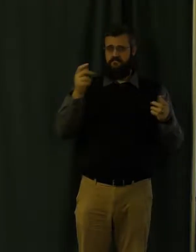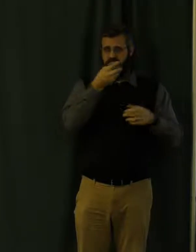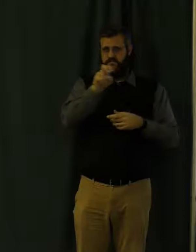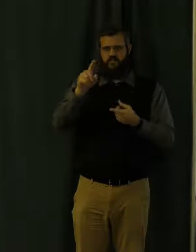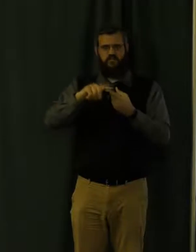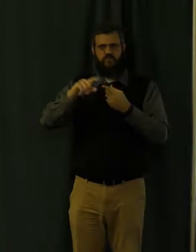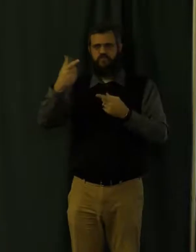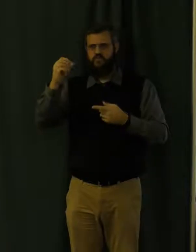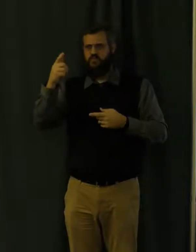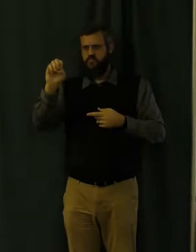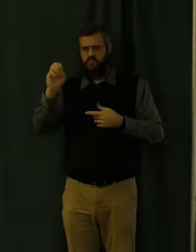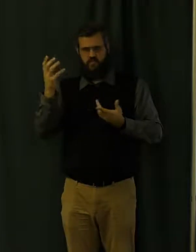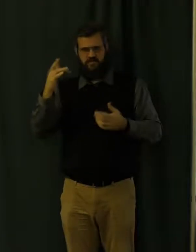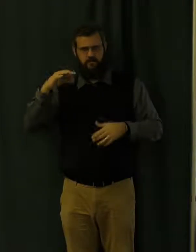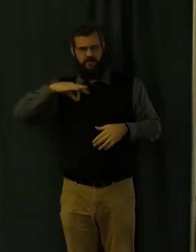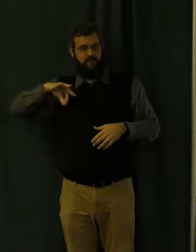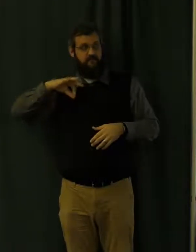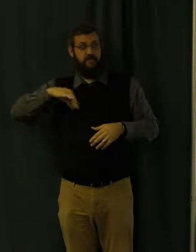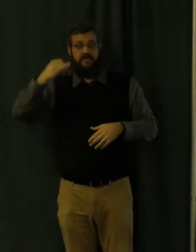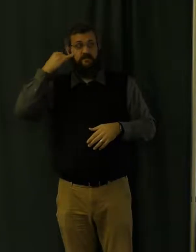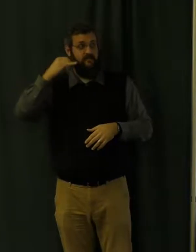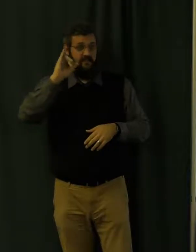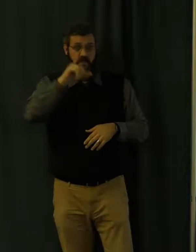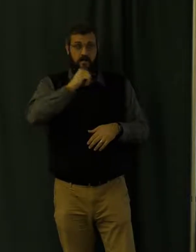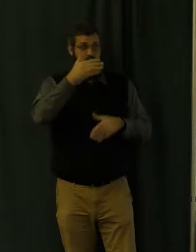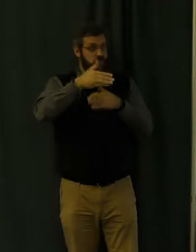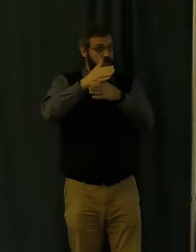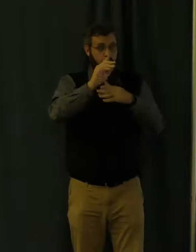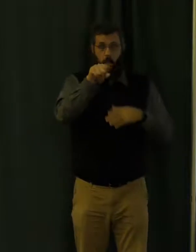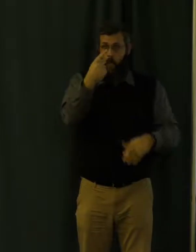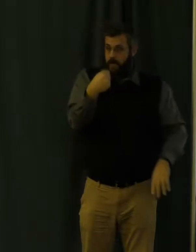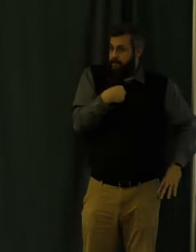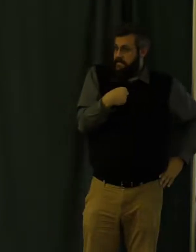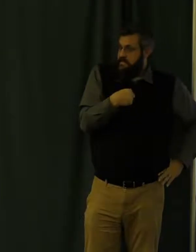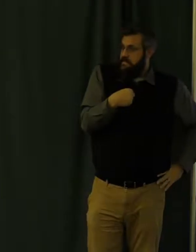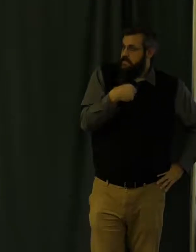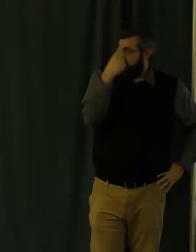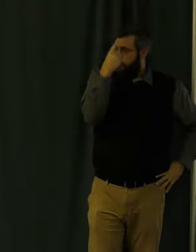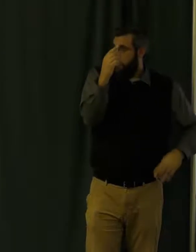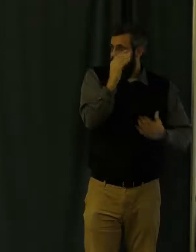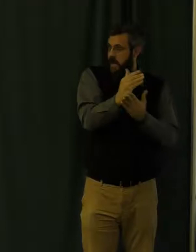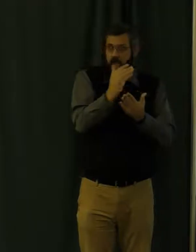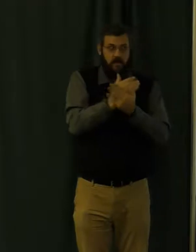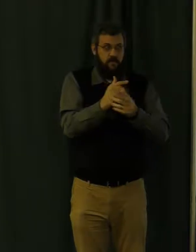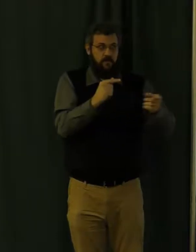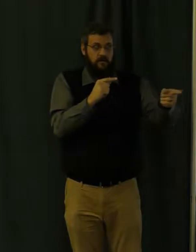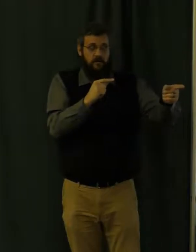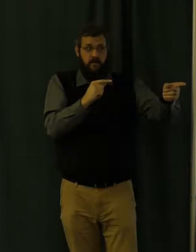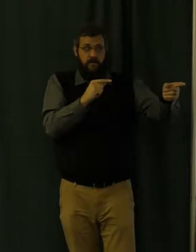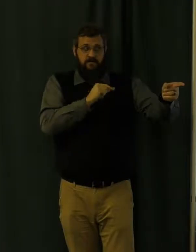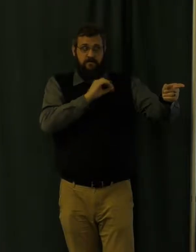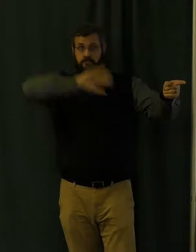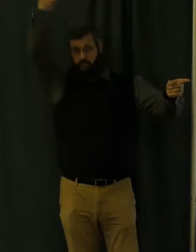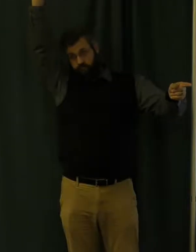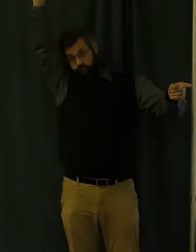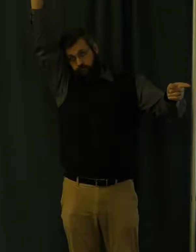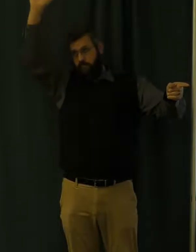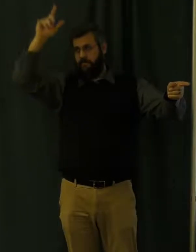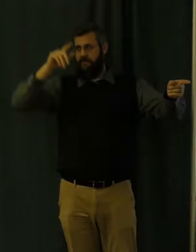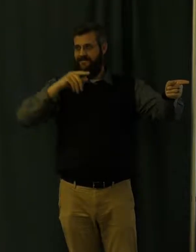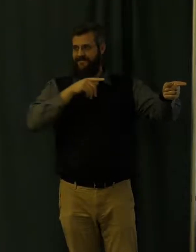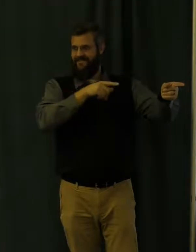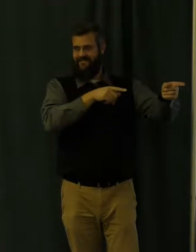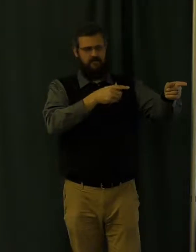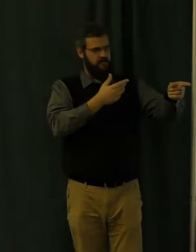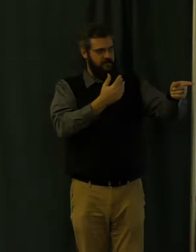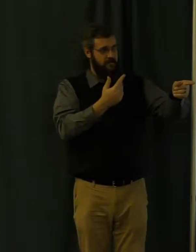Google. Like, if I'm not going to share with anybody and it's just me using it for that lesson, okay, thank you. I think somebody else was asking this question.